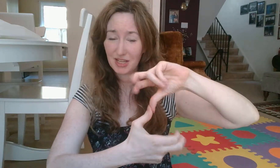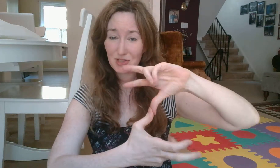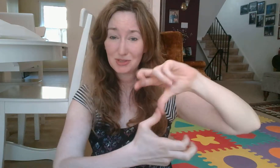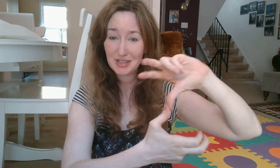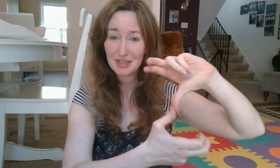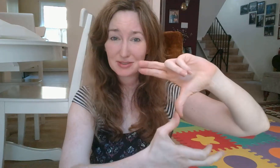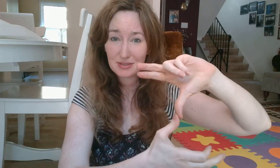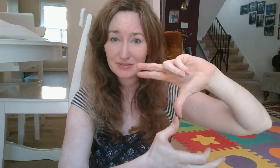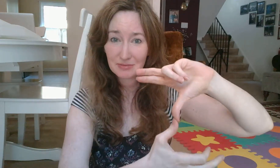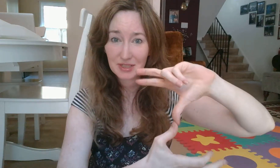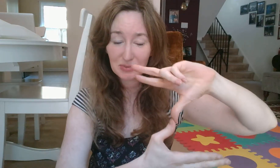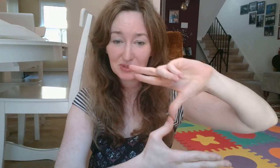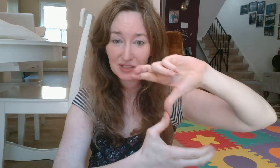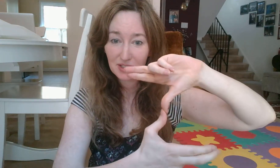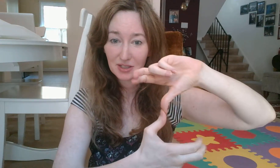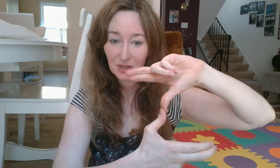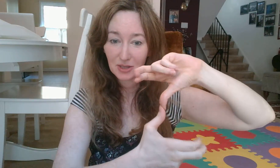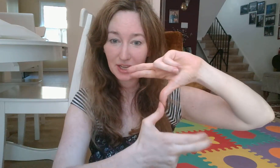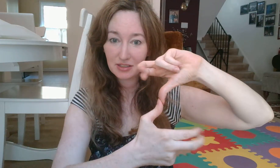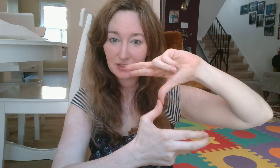natural disaster of some type. Hurricane.